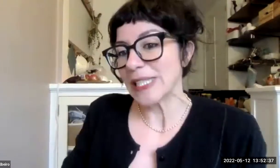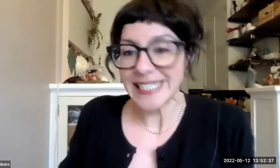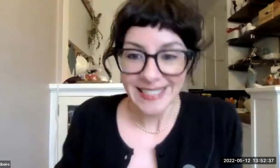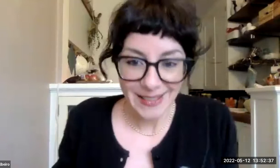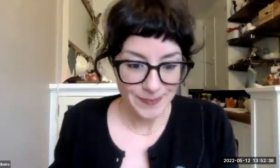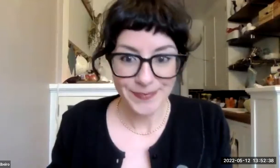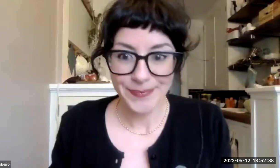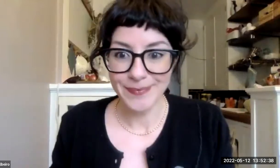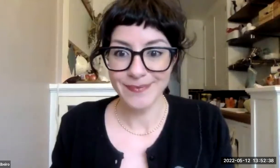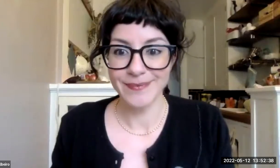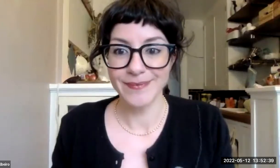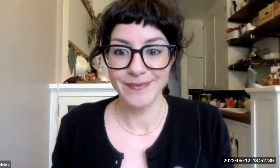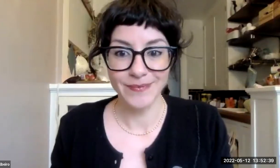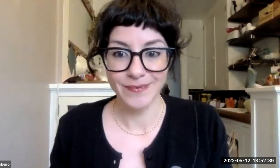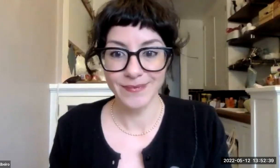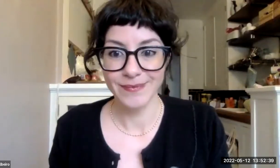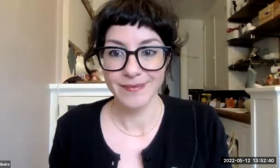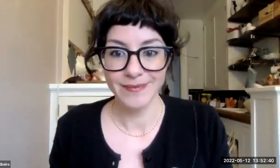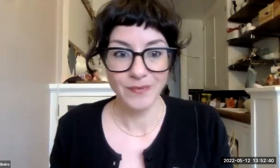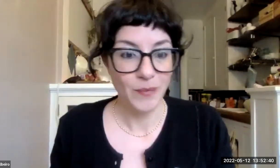Next slide, please.